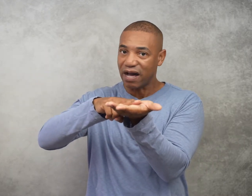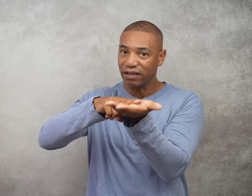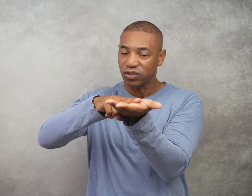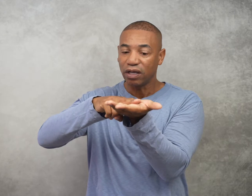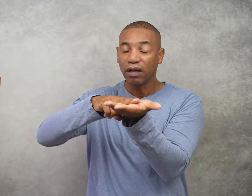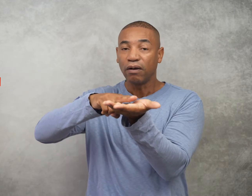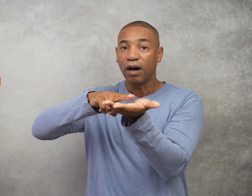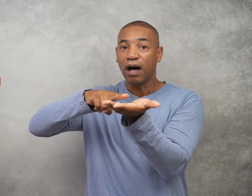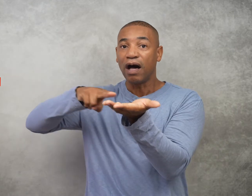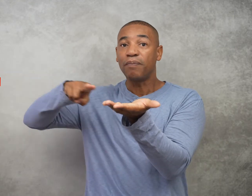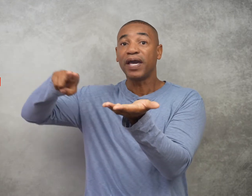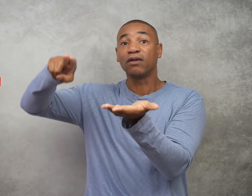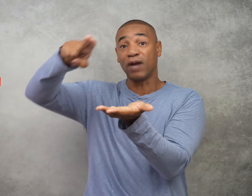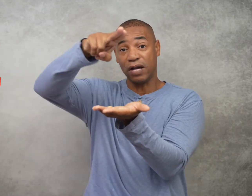college, up and around.